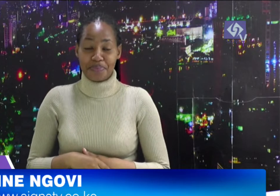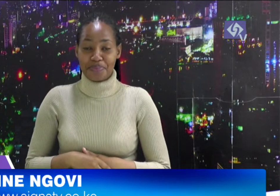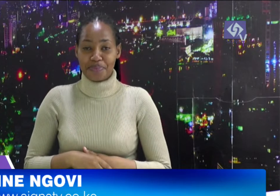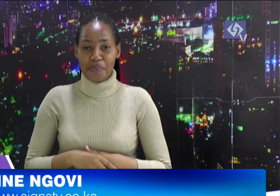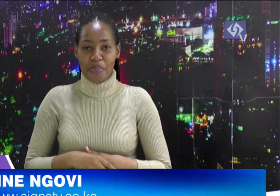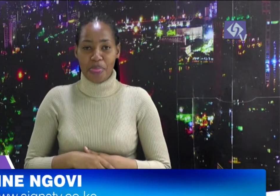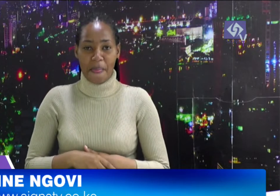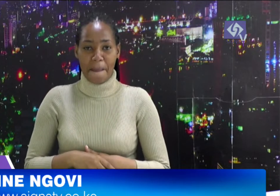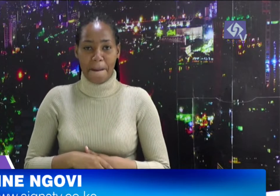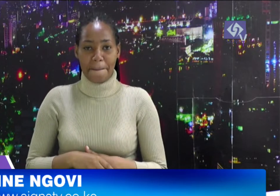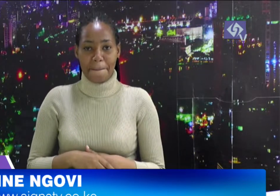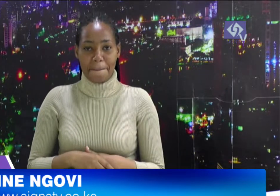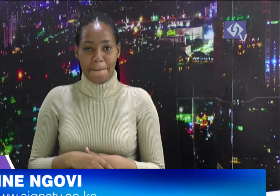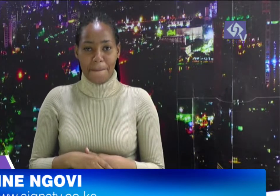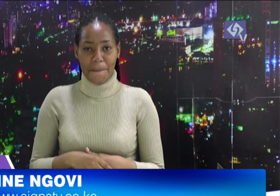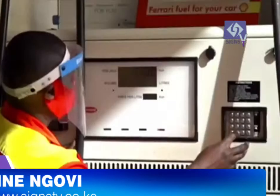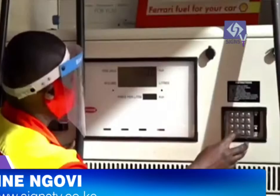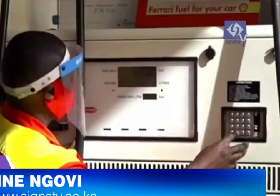2023.